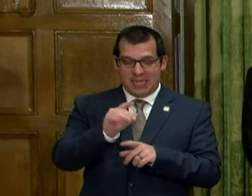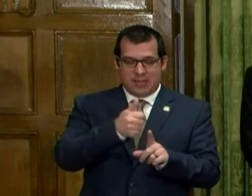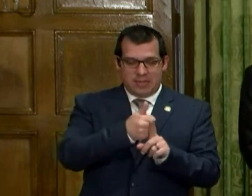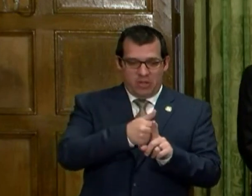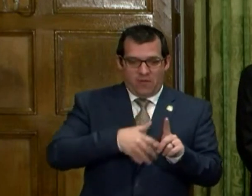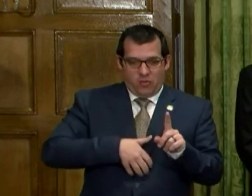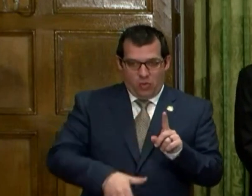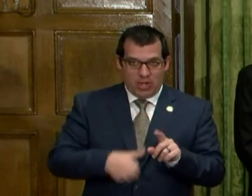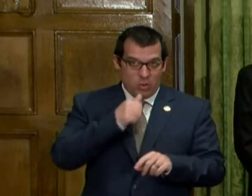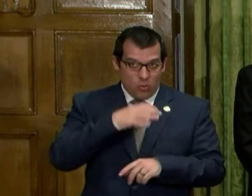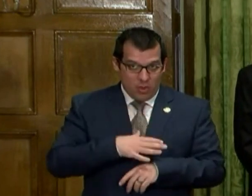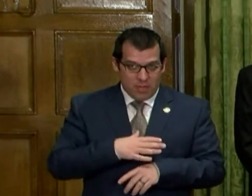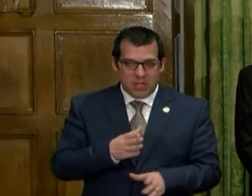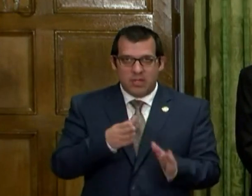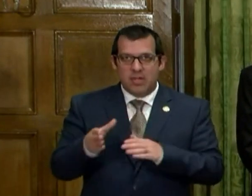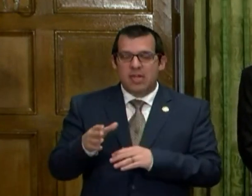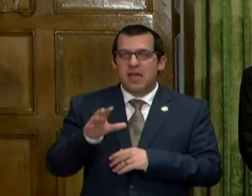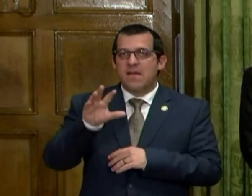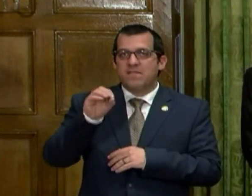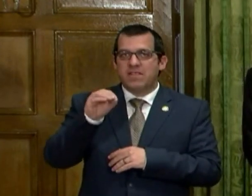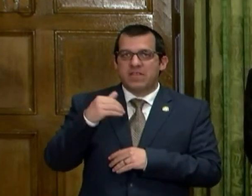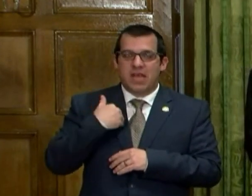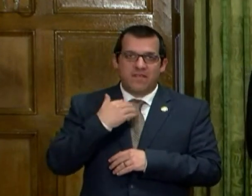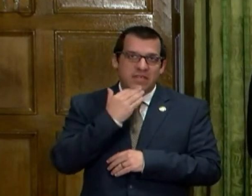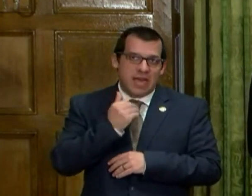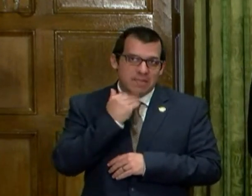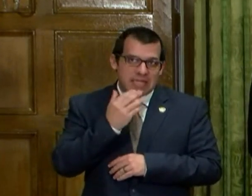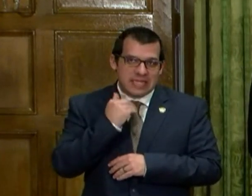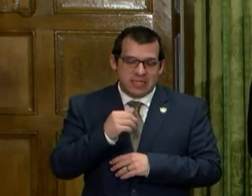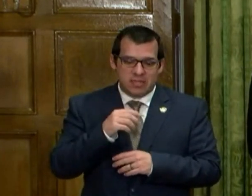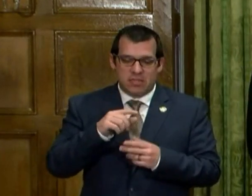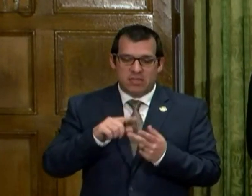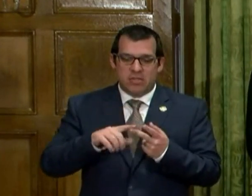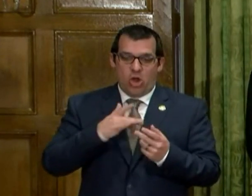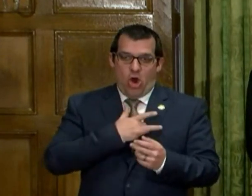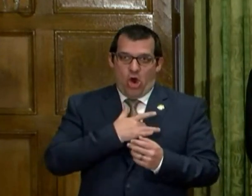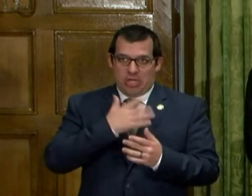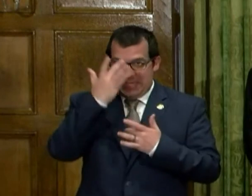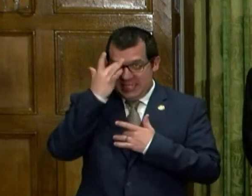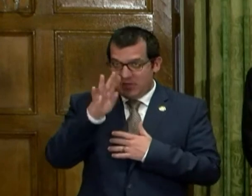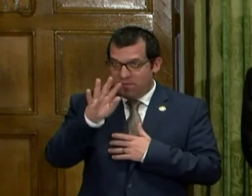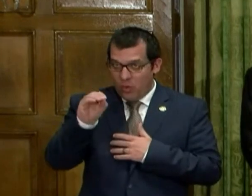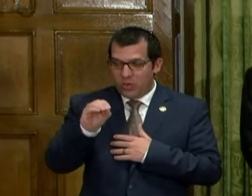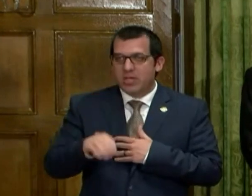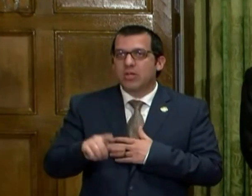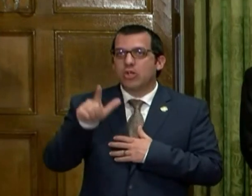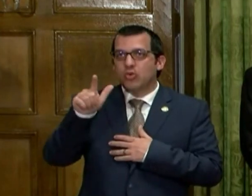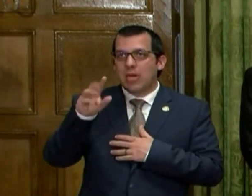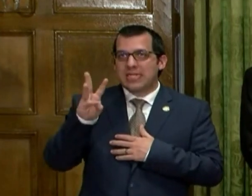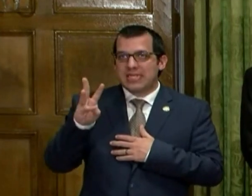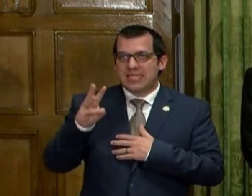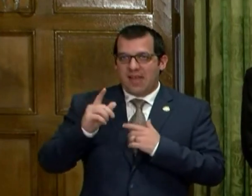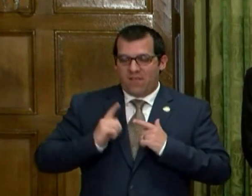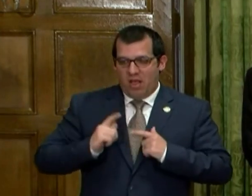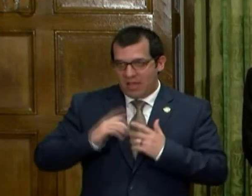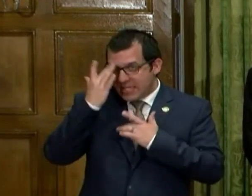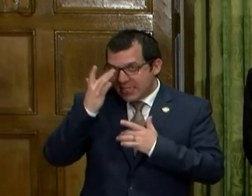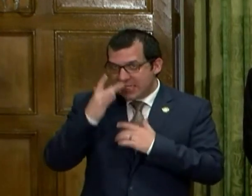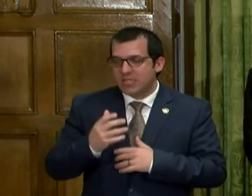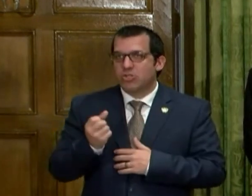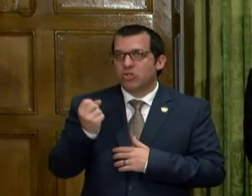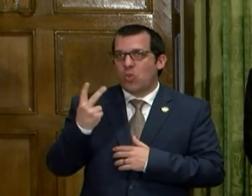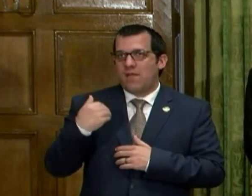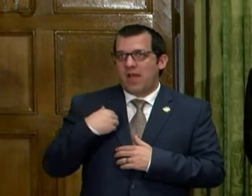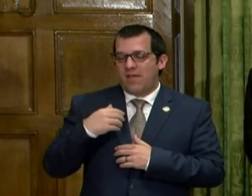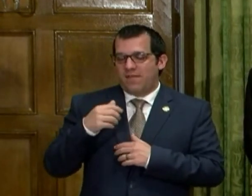women. 50 have diabetes, 40 have heart disease, 26 have chronic lung disease, 12 have chronic